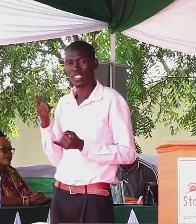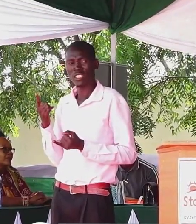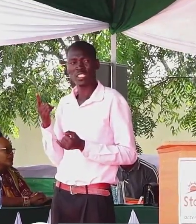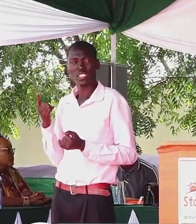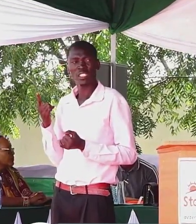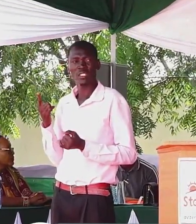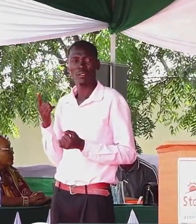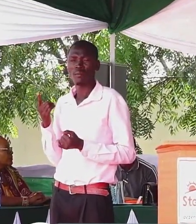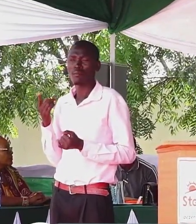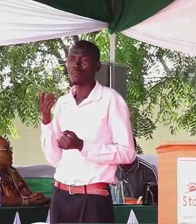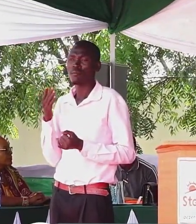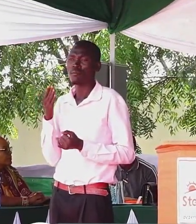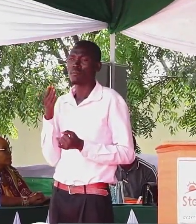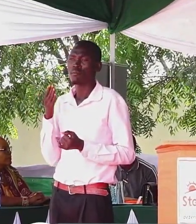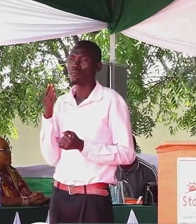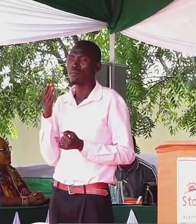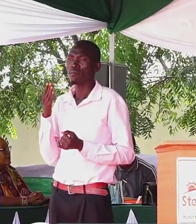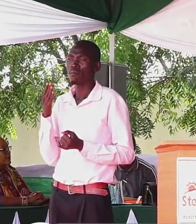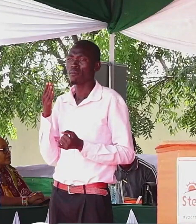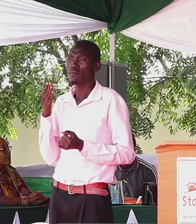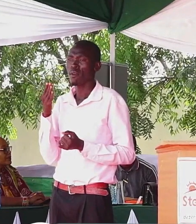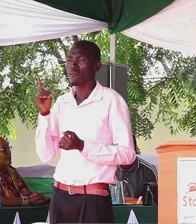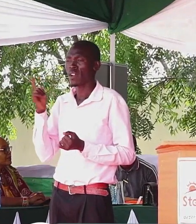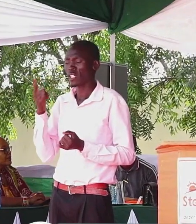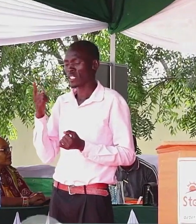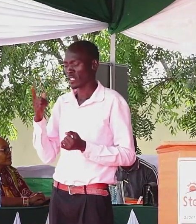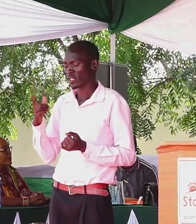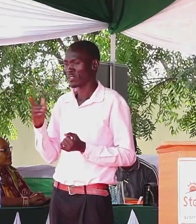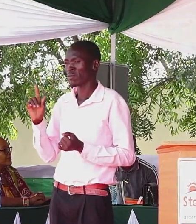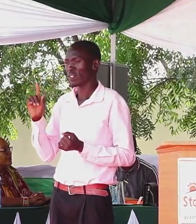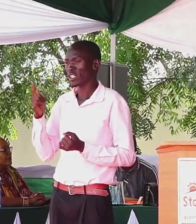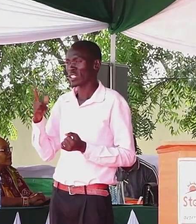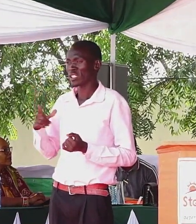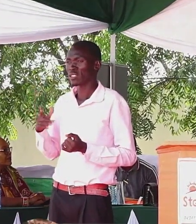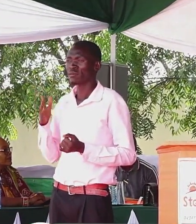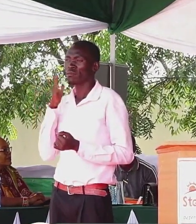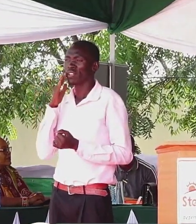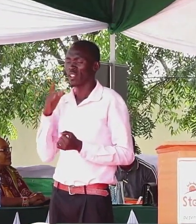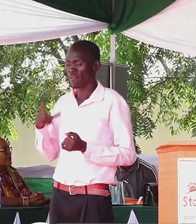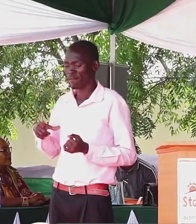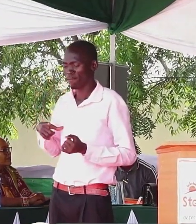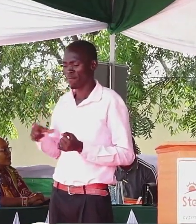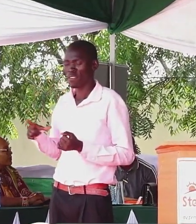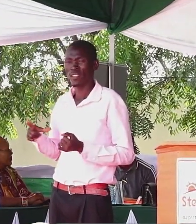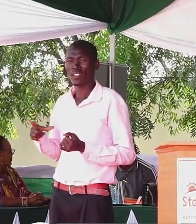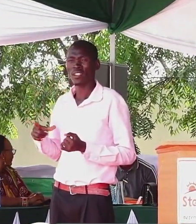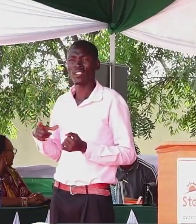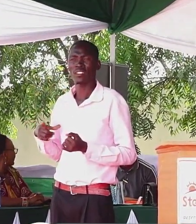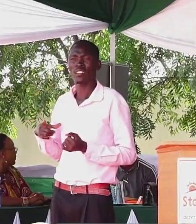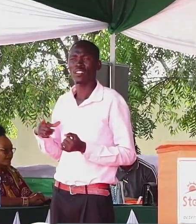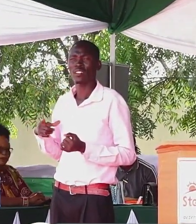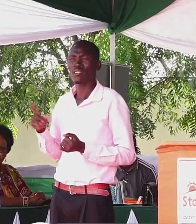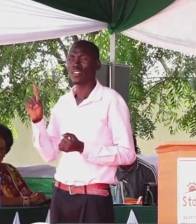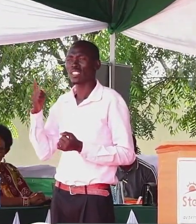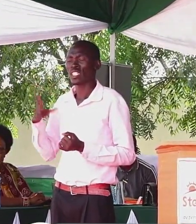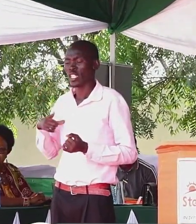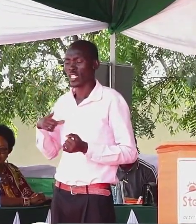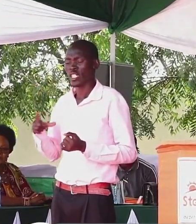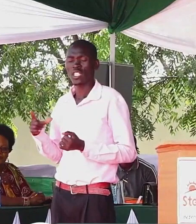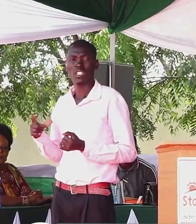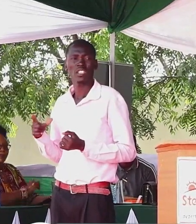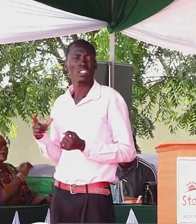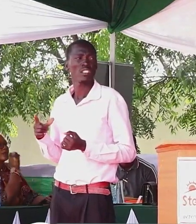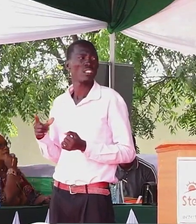Mama Lilian Commons. Just come, Mama, and say a word